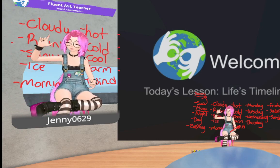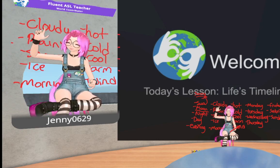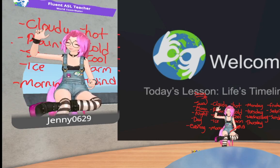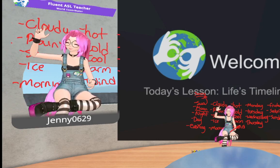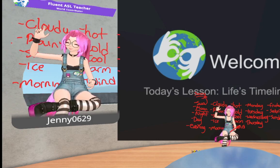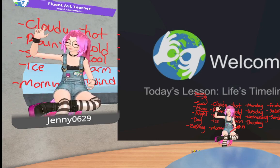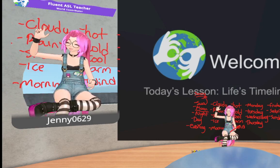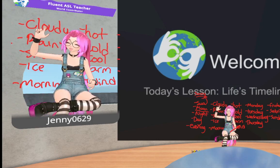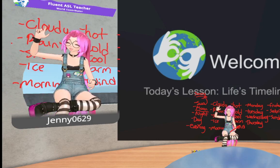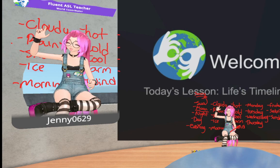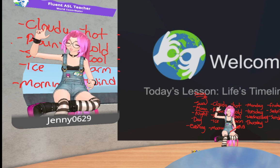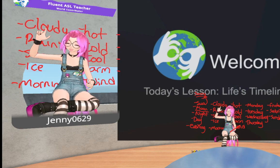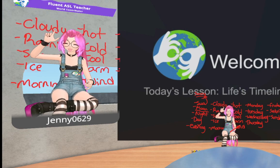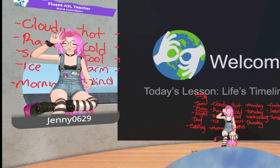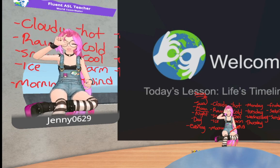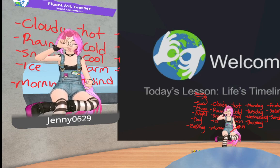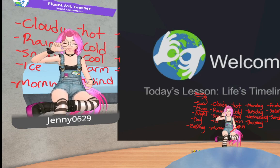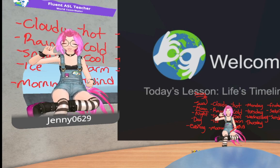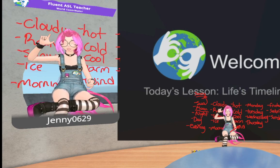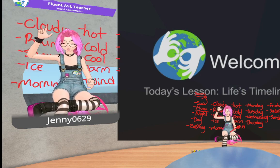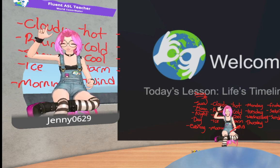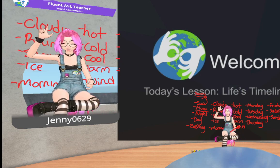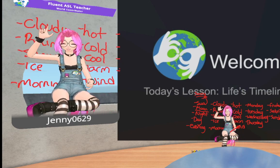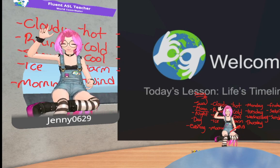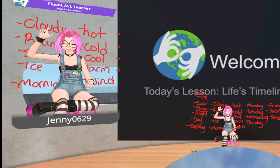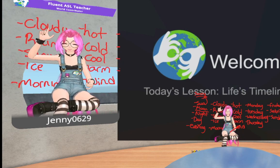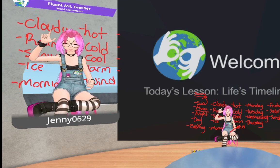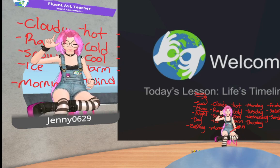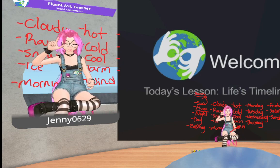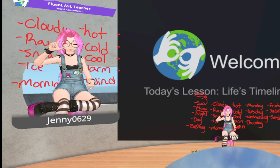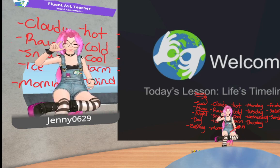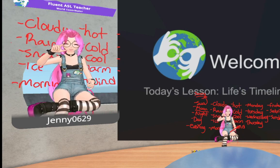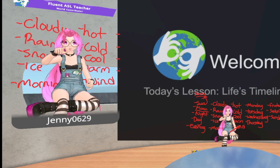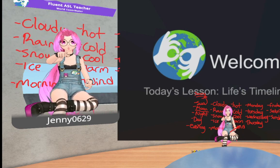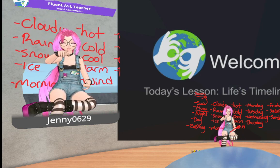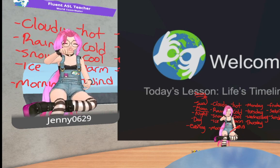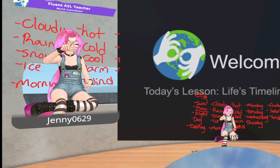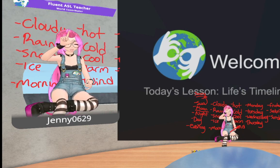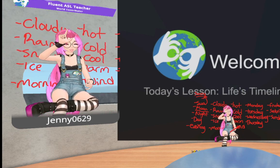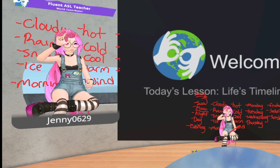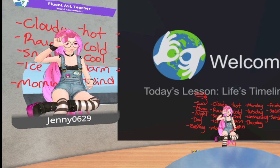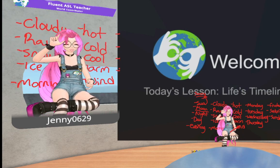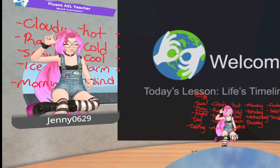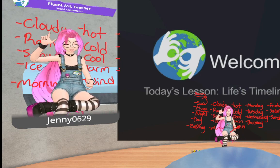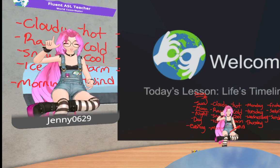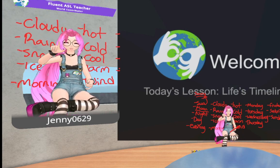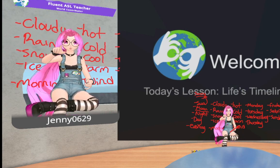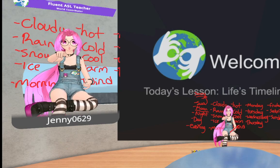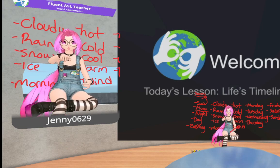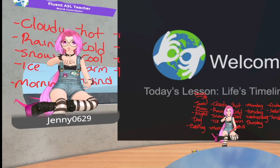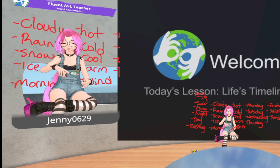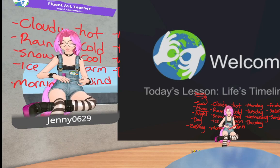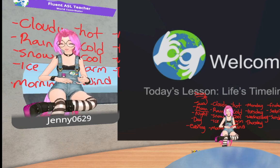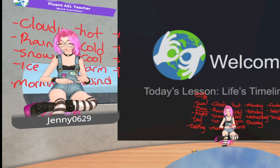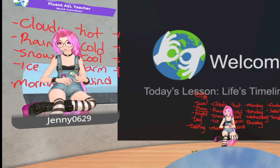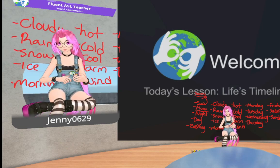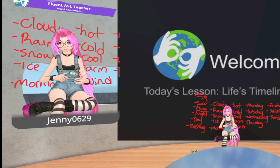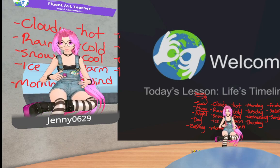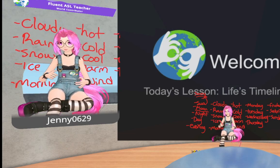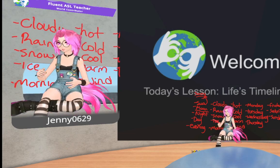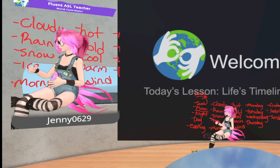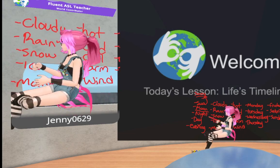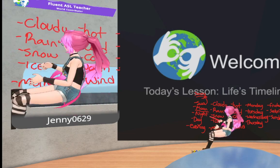Moon! Moon! Howling at the moon. I bet Bork does that. You look like somebody who's howled at the